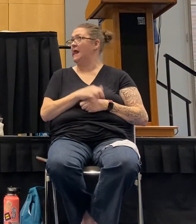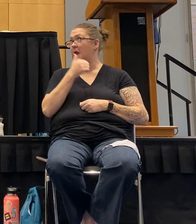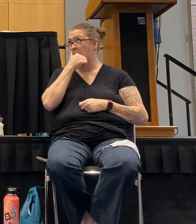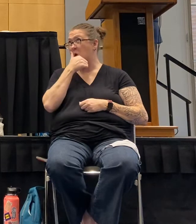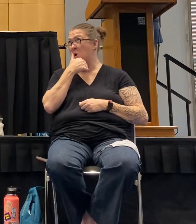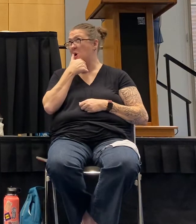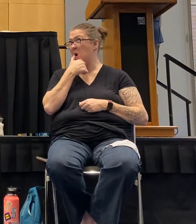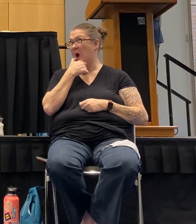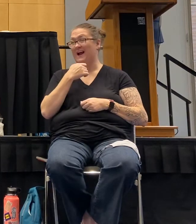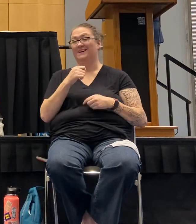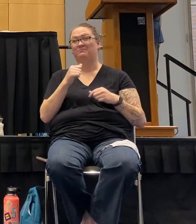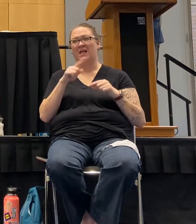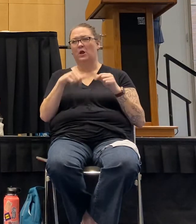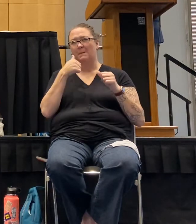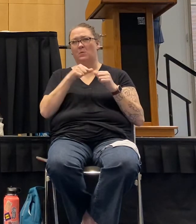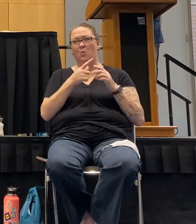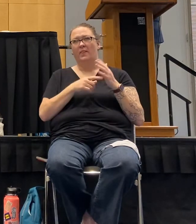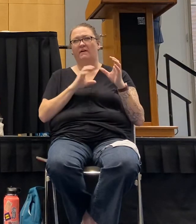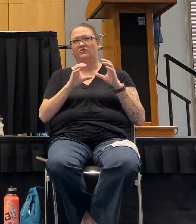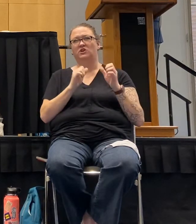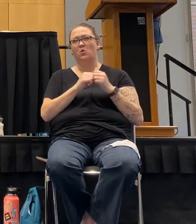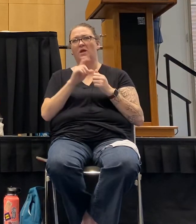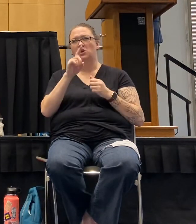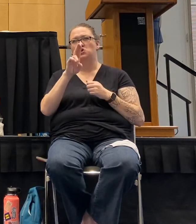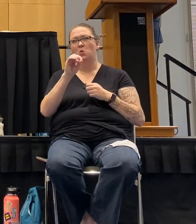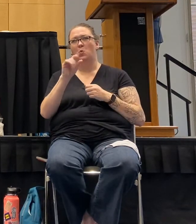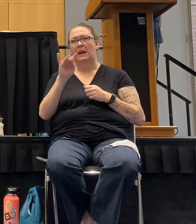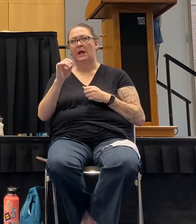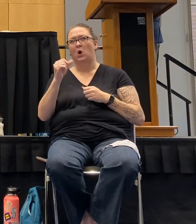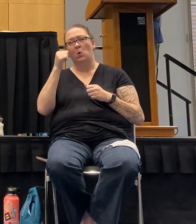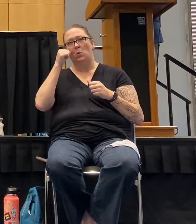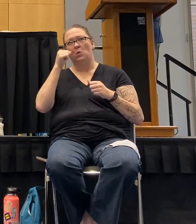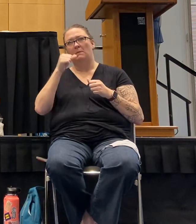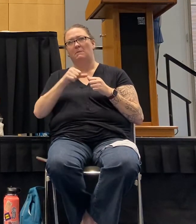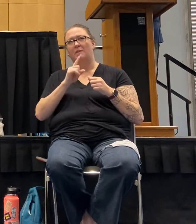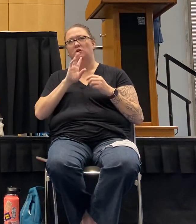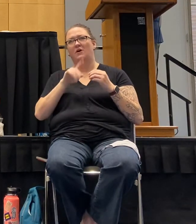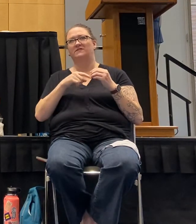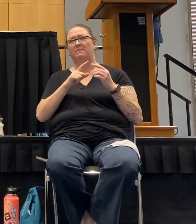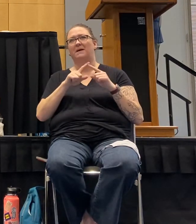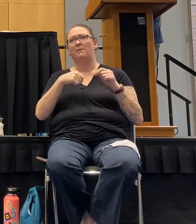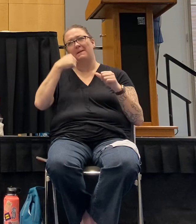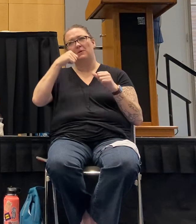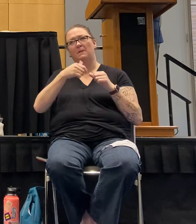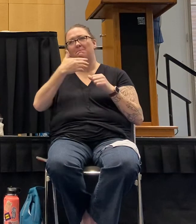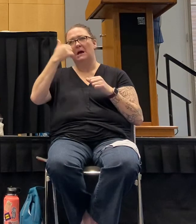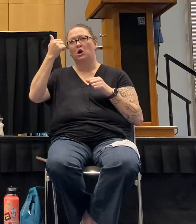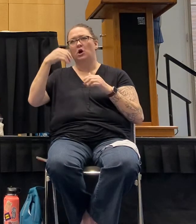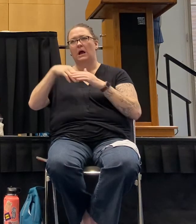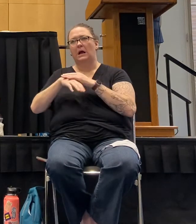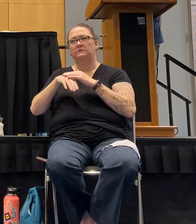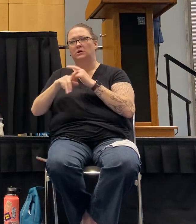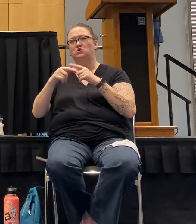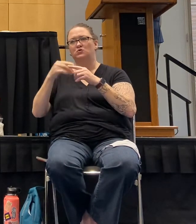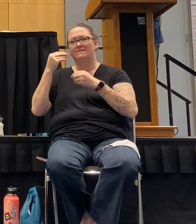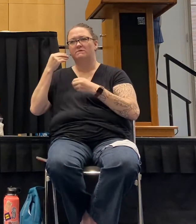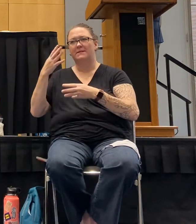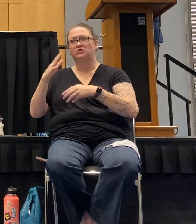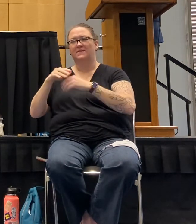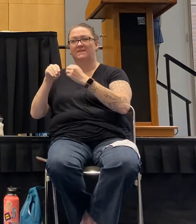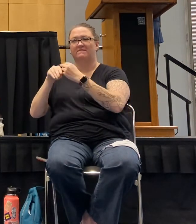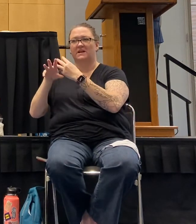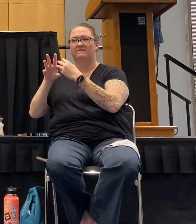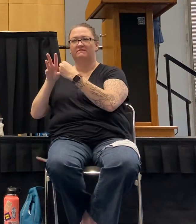that conversation looked like with Duolingo, but I do recall better access to the information, the videos